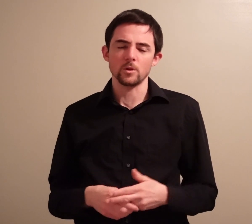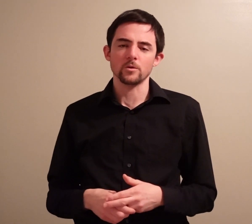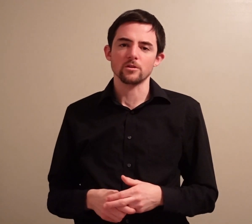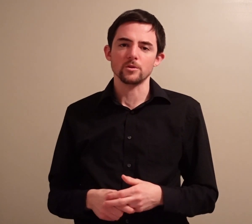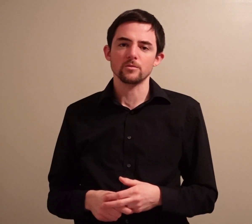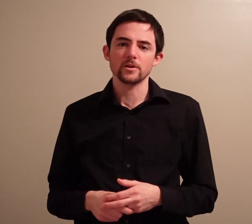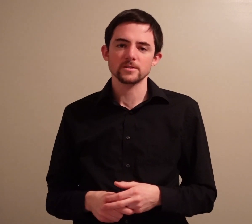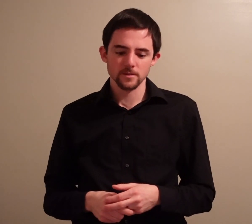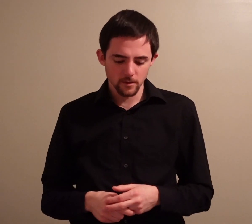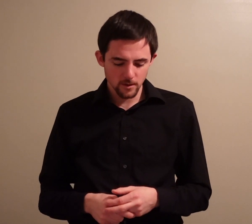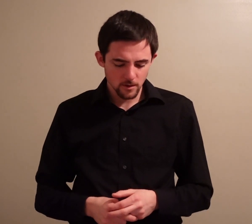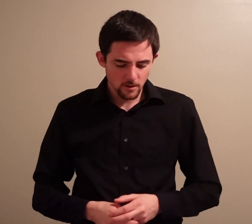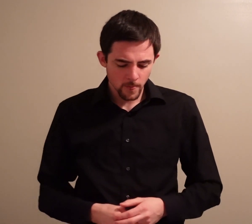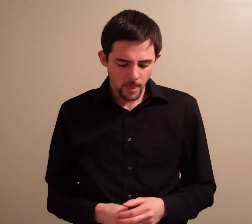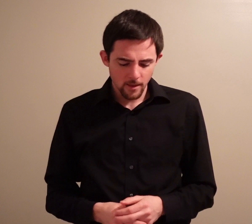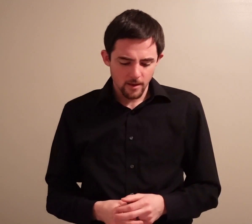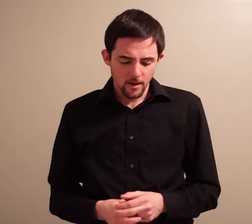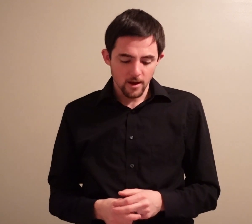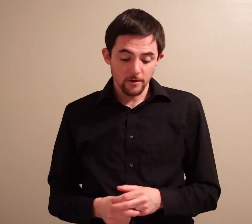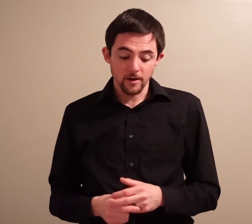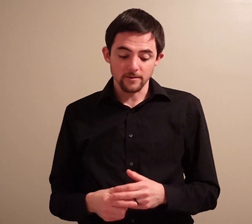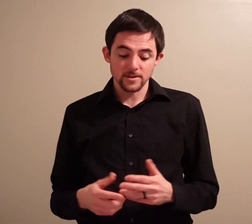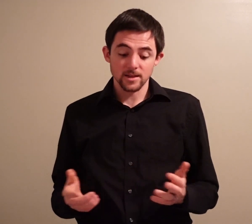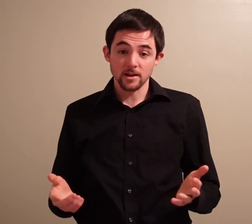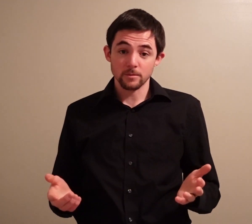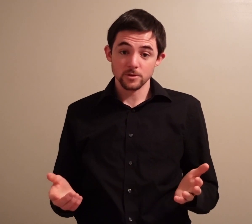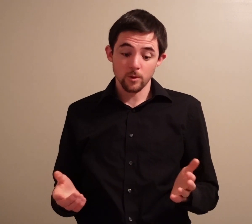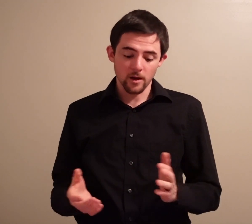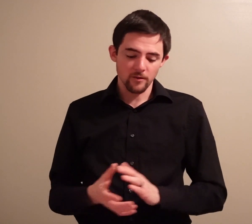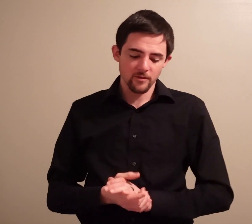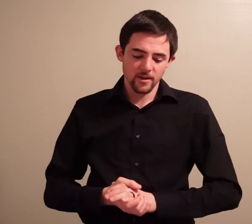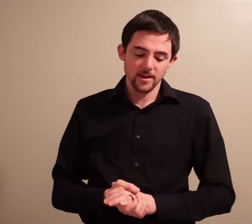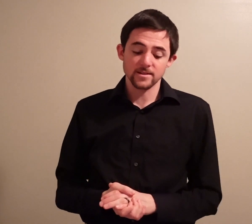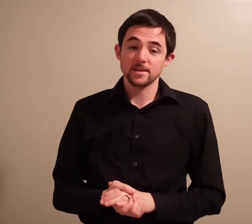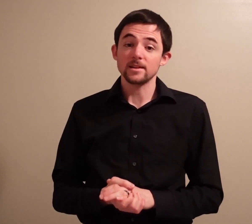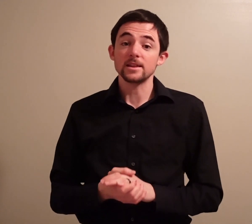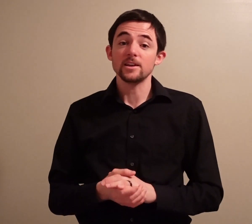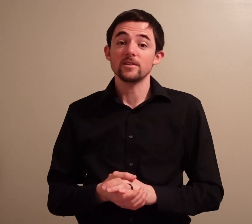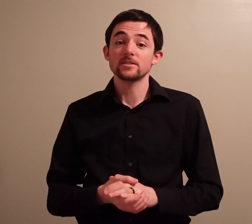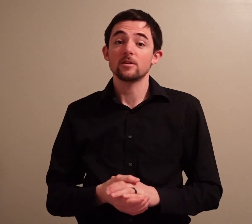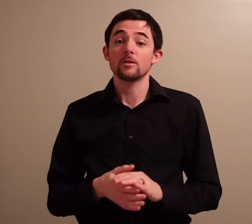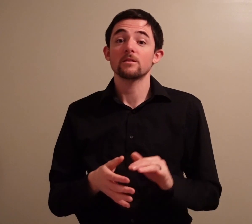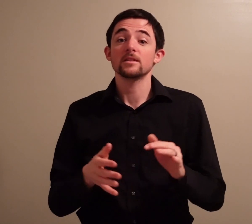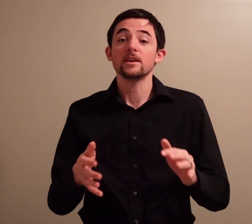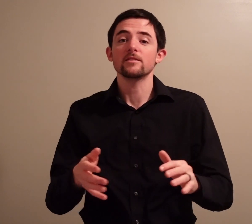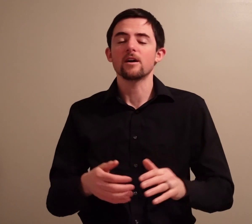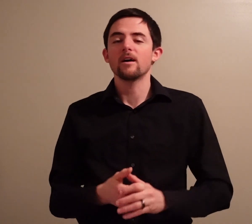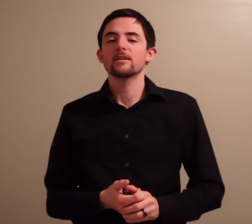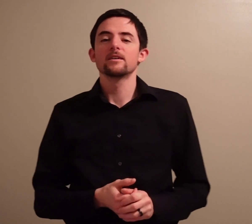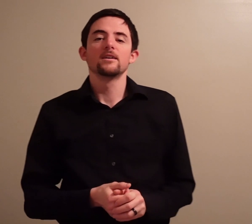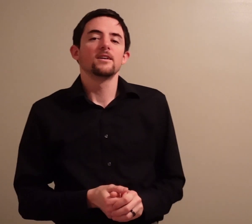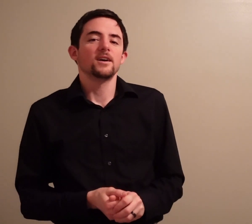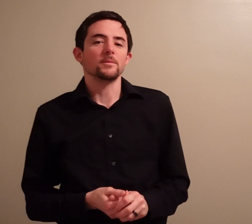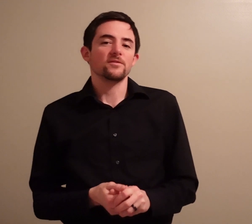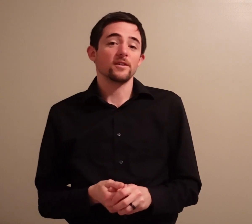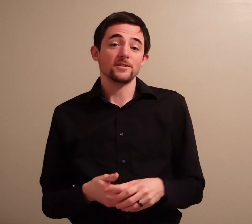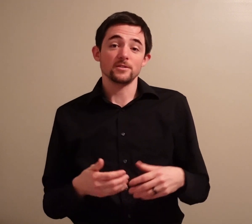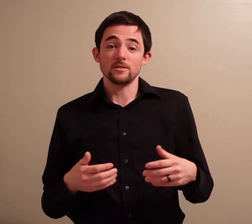with the movements. All right, sign number 12 is leave it or leave it on. I'm referring to like